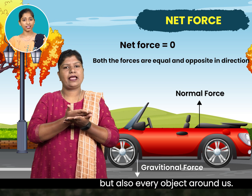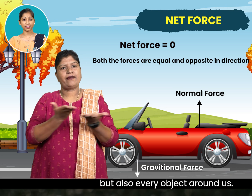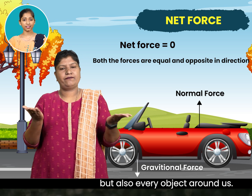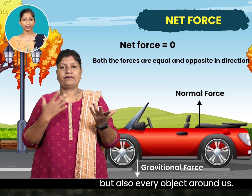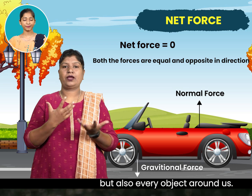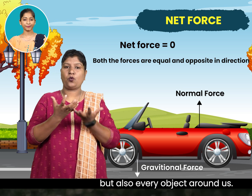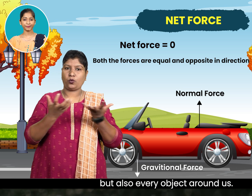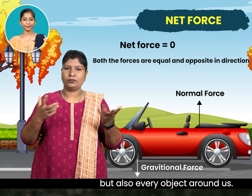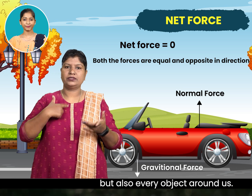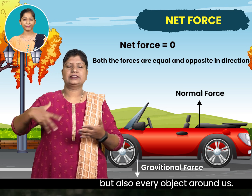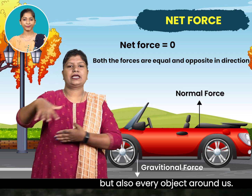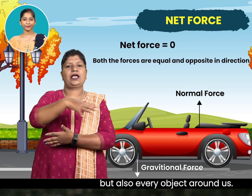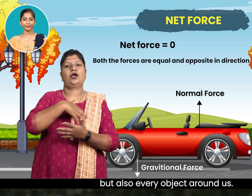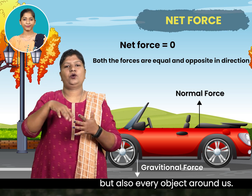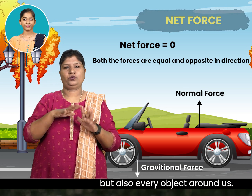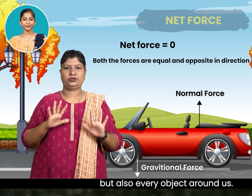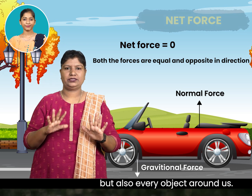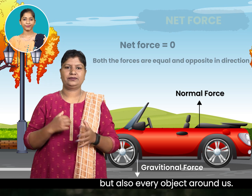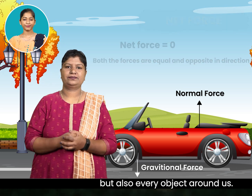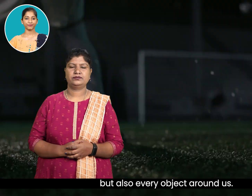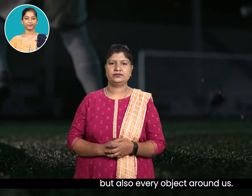around us.